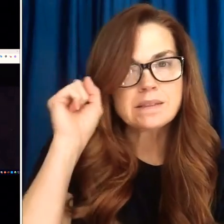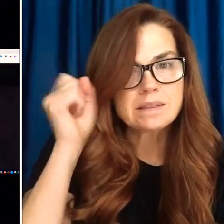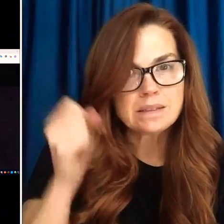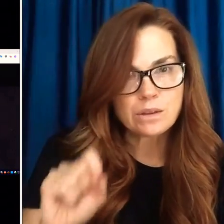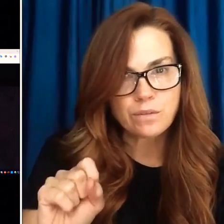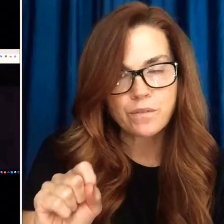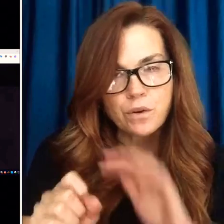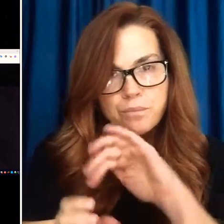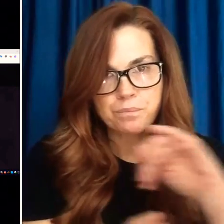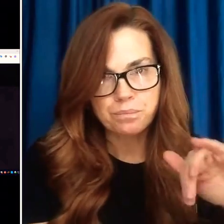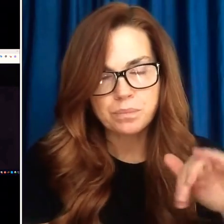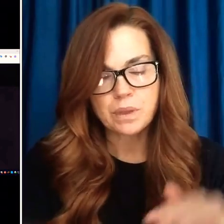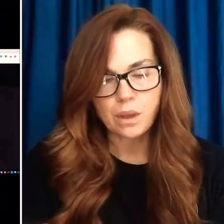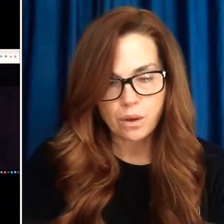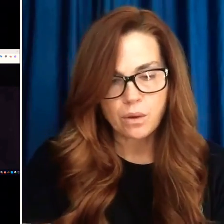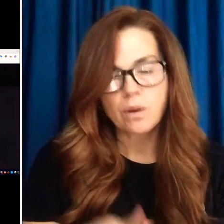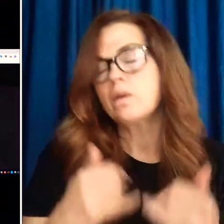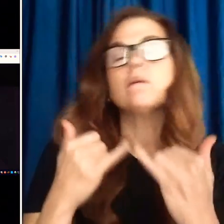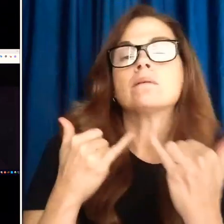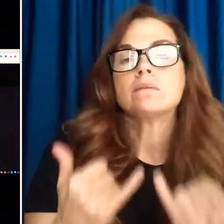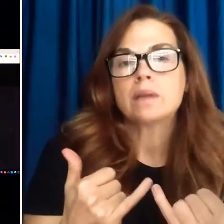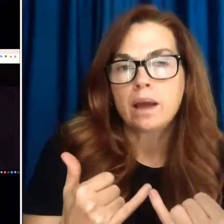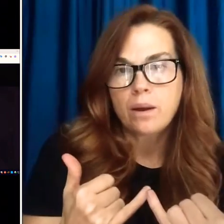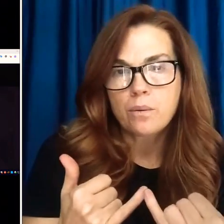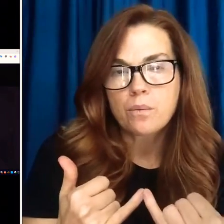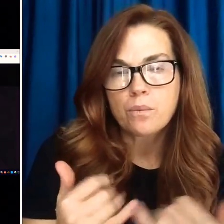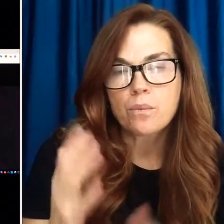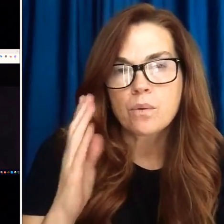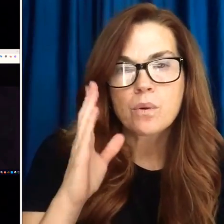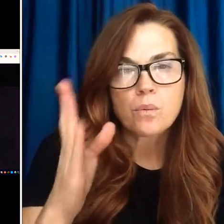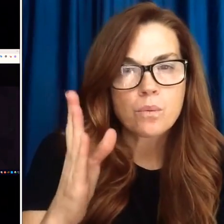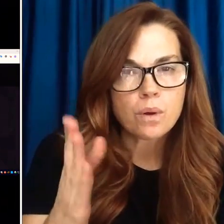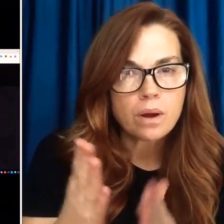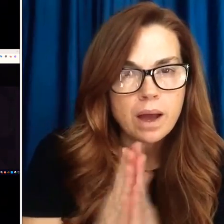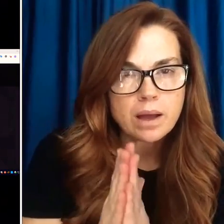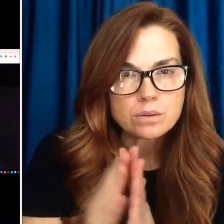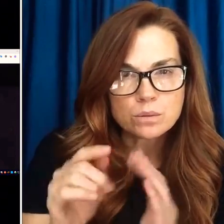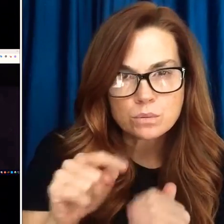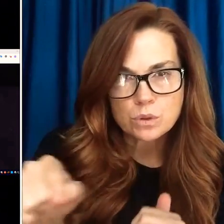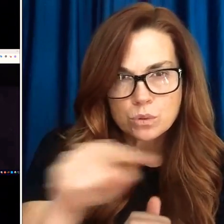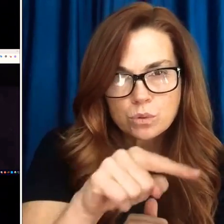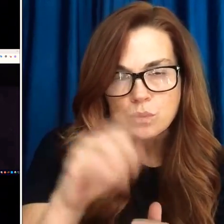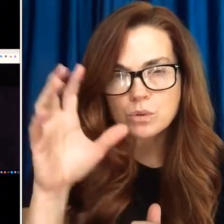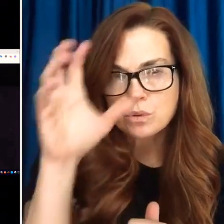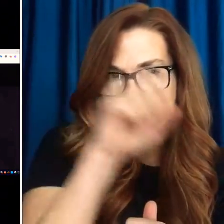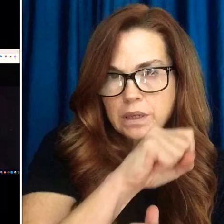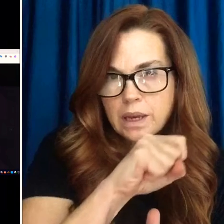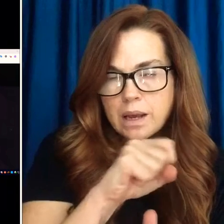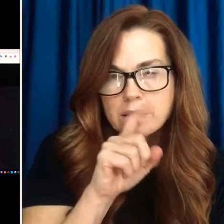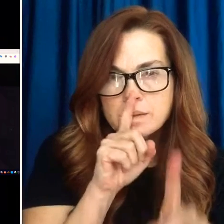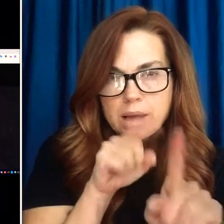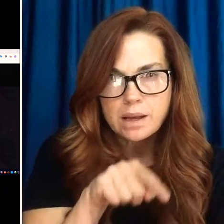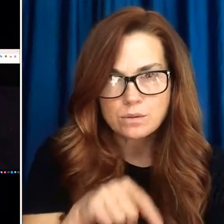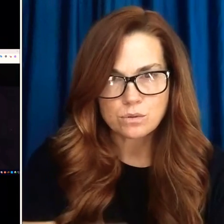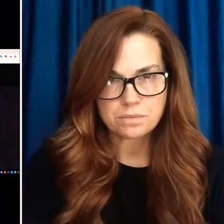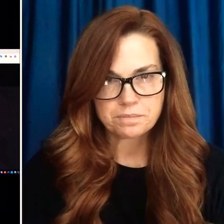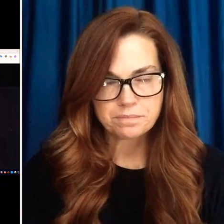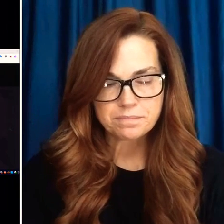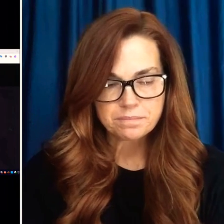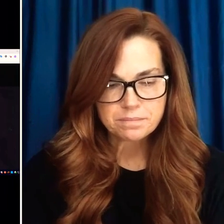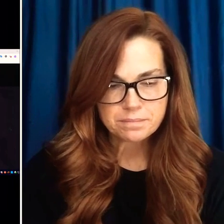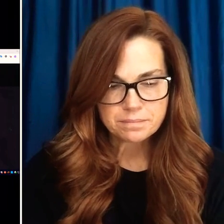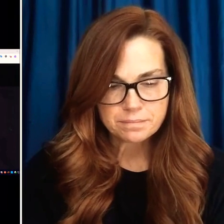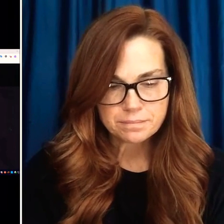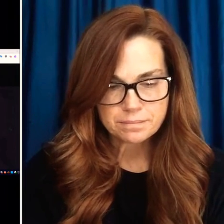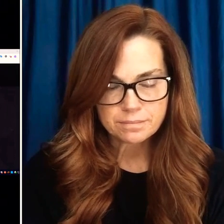and then we are going to have you in your brains guess as I go along and do it